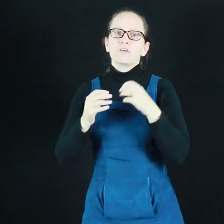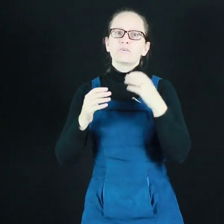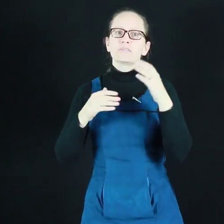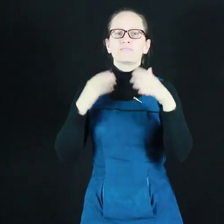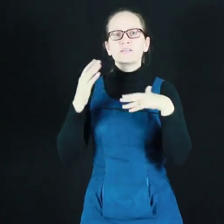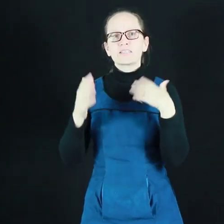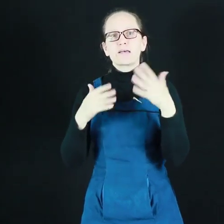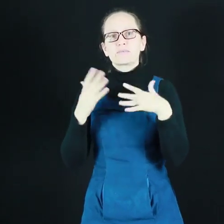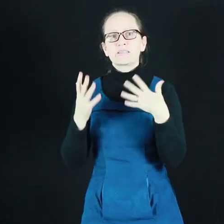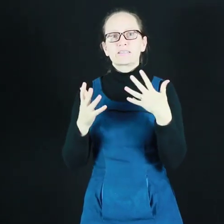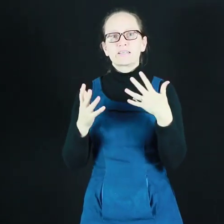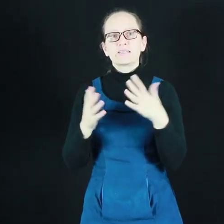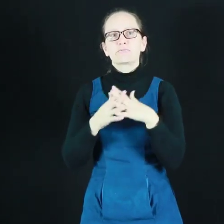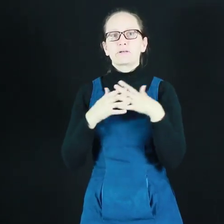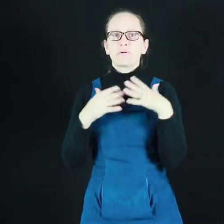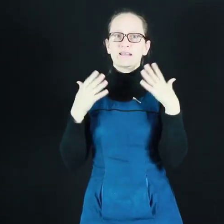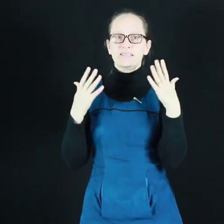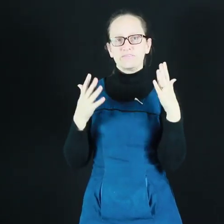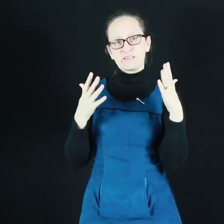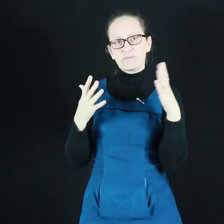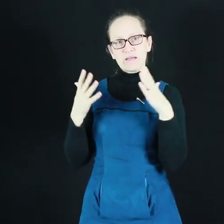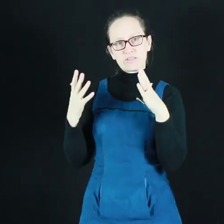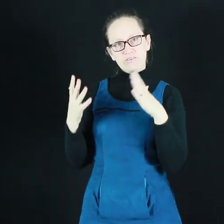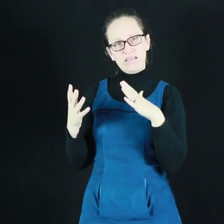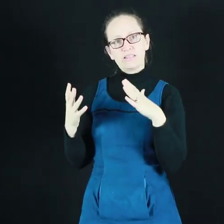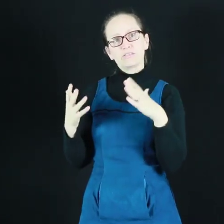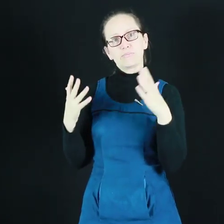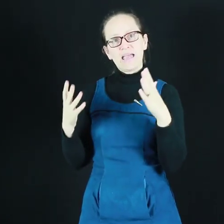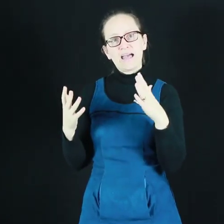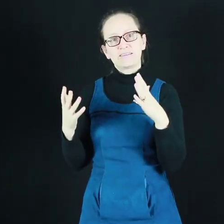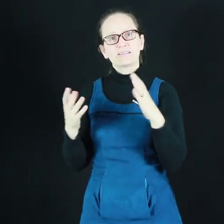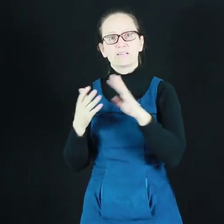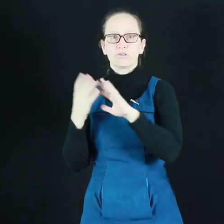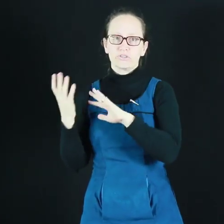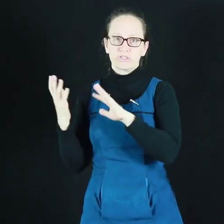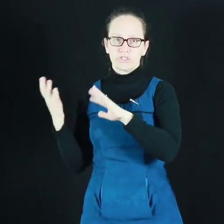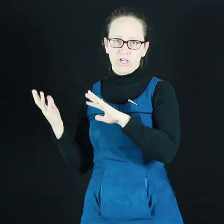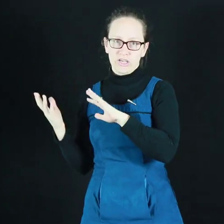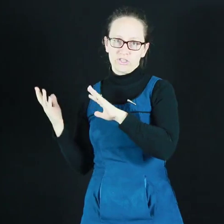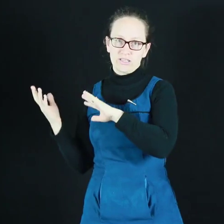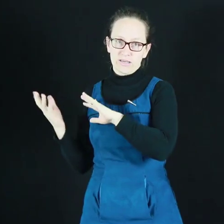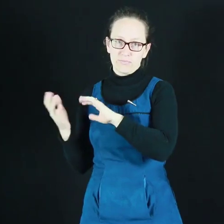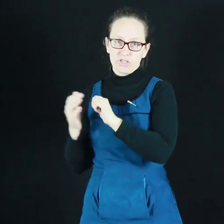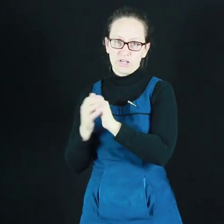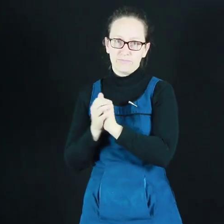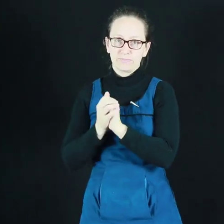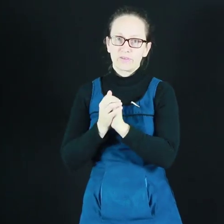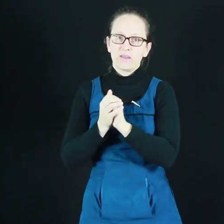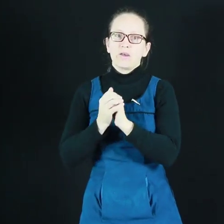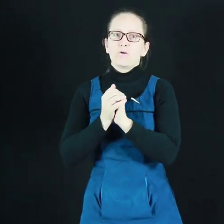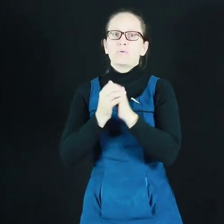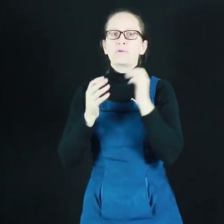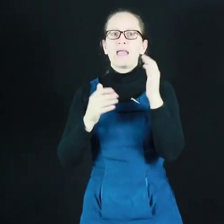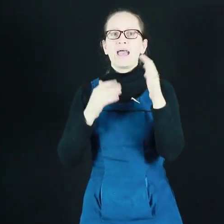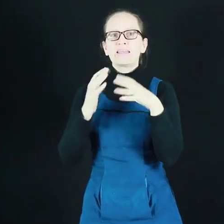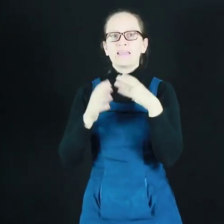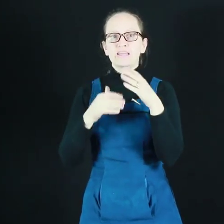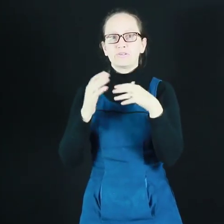So different substances require different amounts of heat to be added in order to change their temperature. When we add heat to